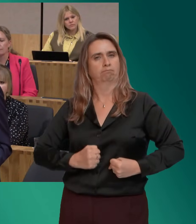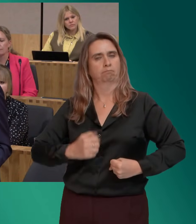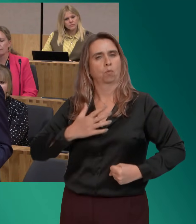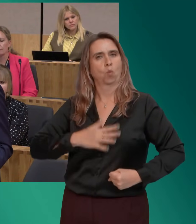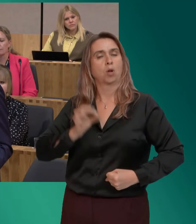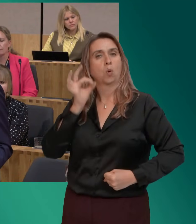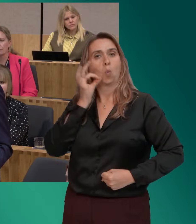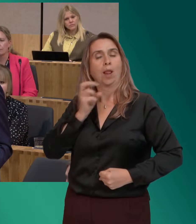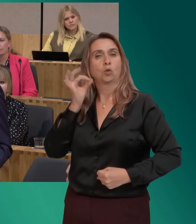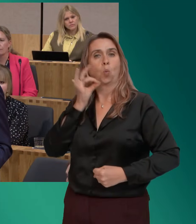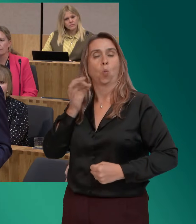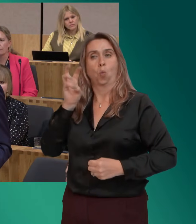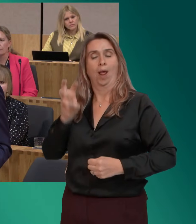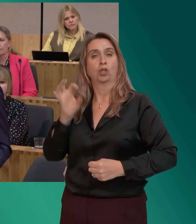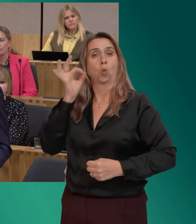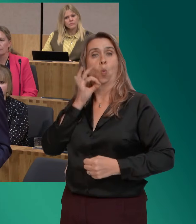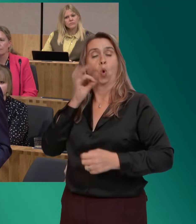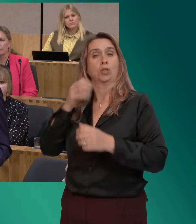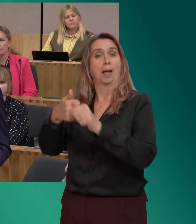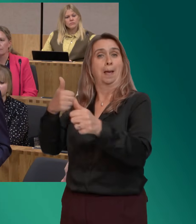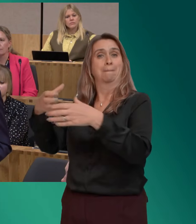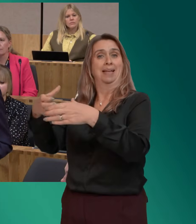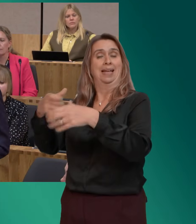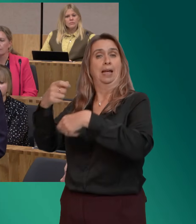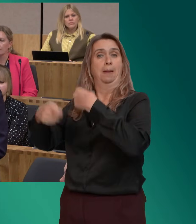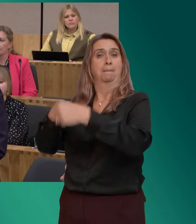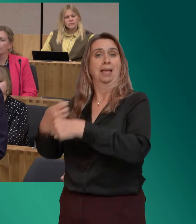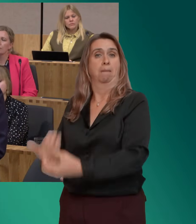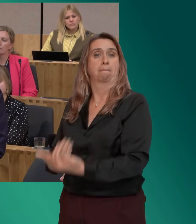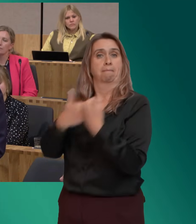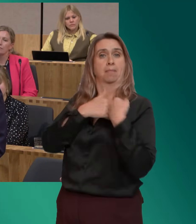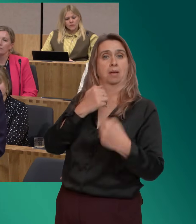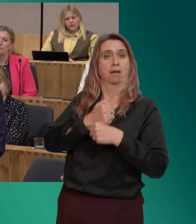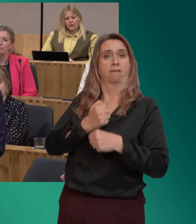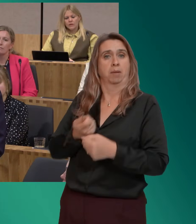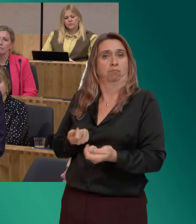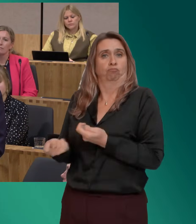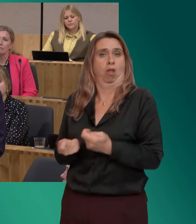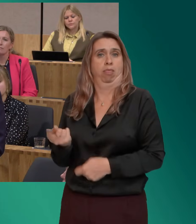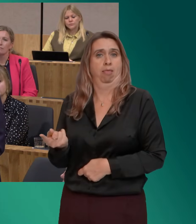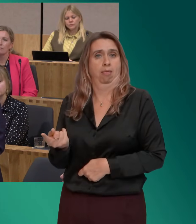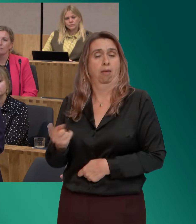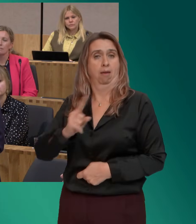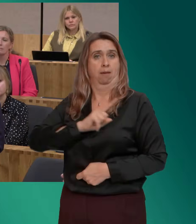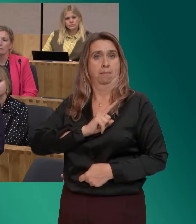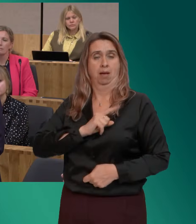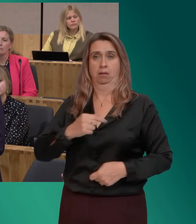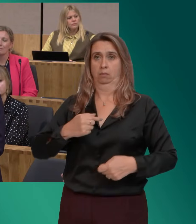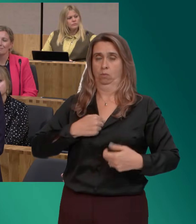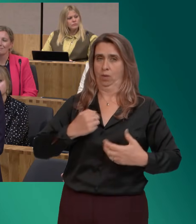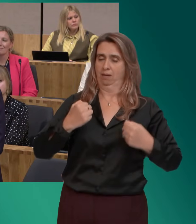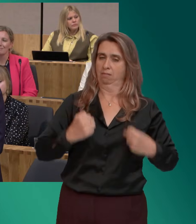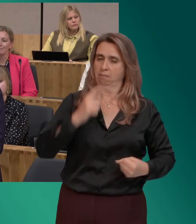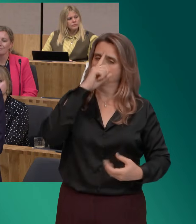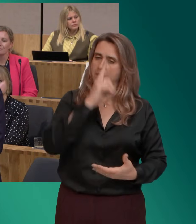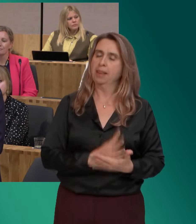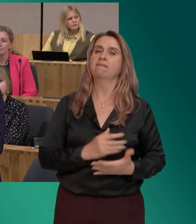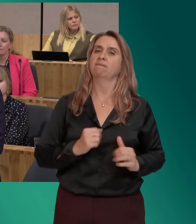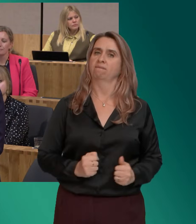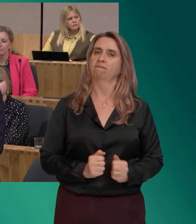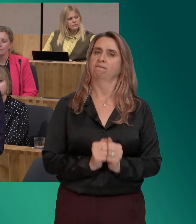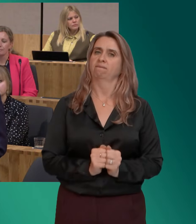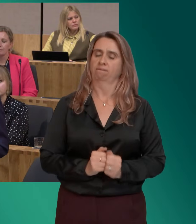water into Welsh hands. It is because we want to set a set of values which